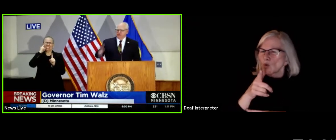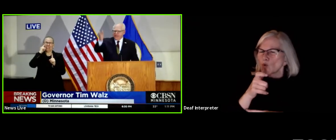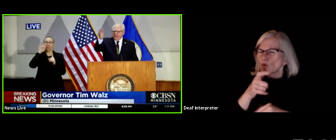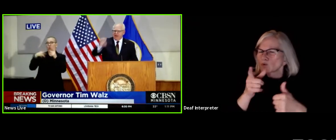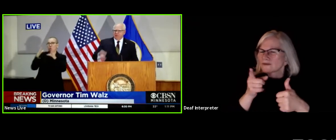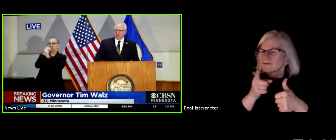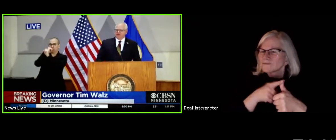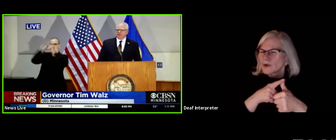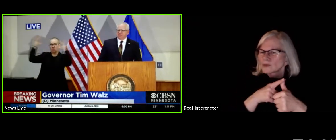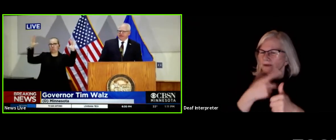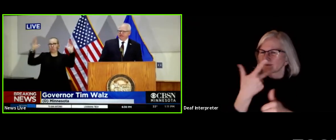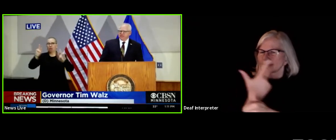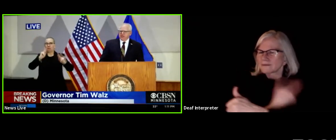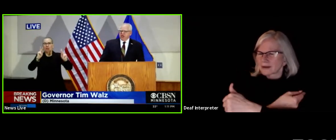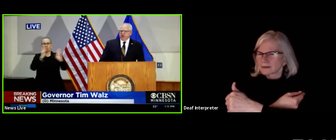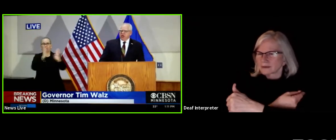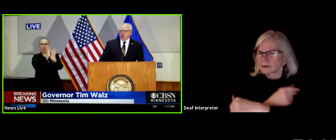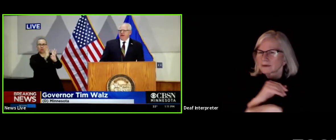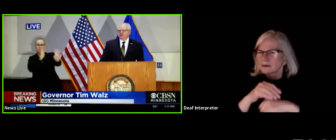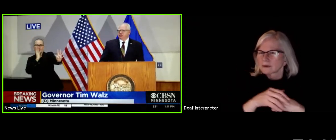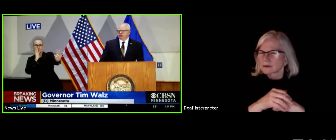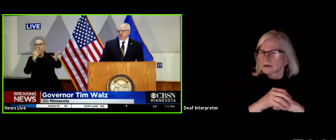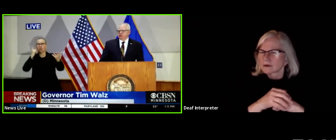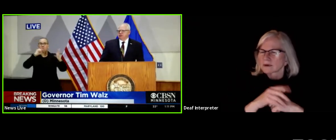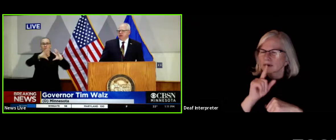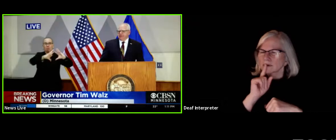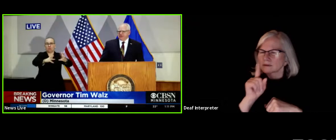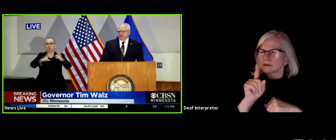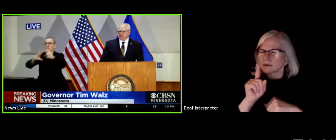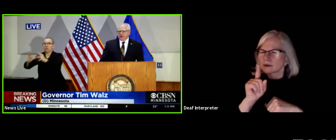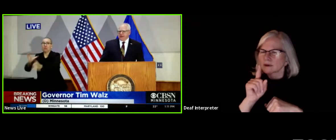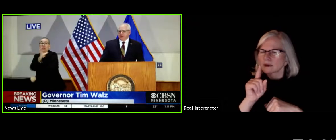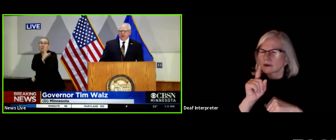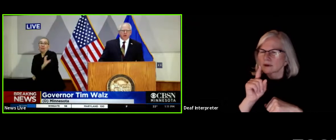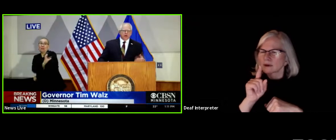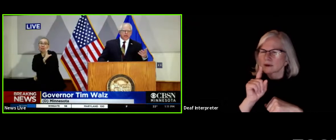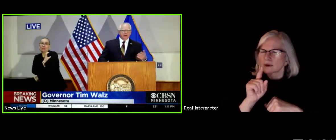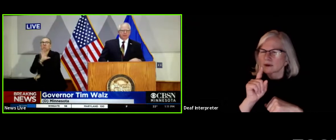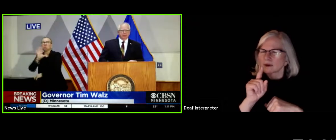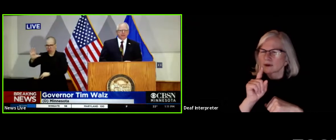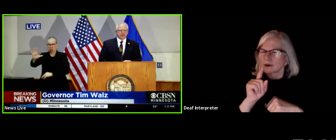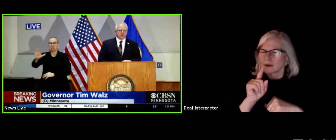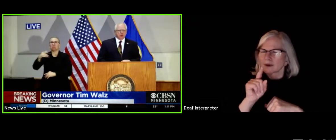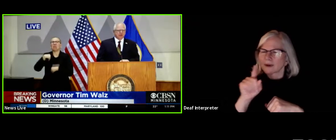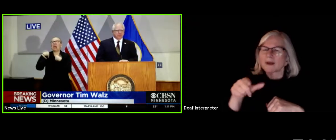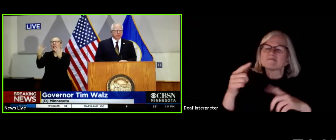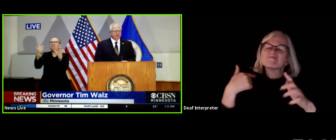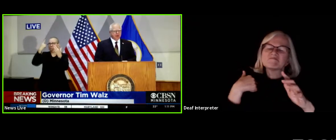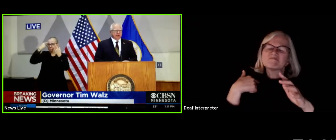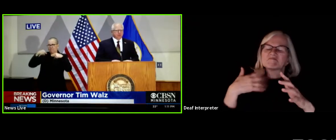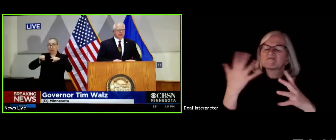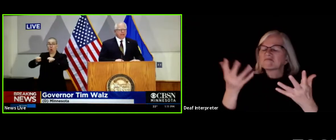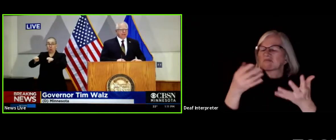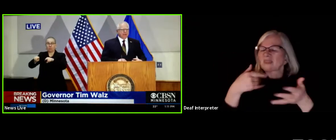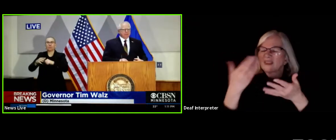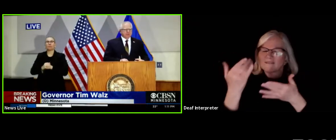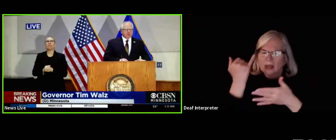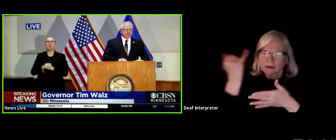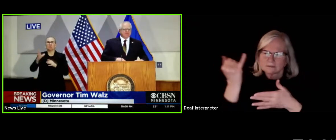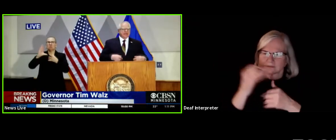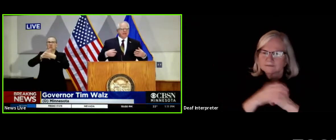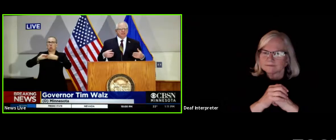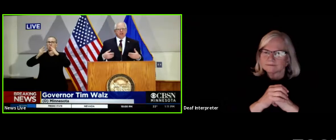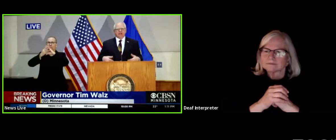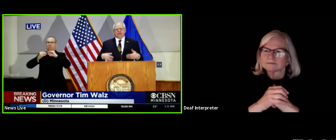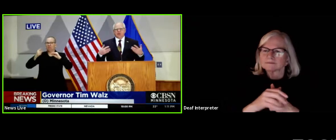are thinking about one of these clinics. Go ahead and just imagine this right now, and I'll go ahead and help you write your stories for next week.